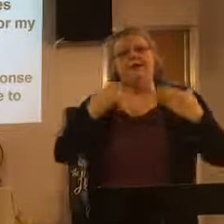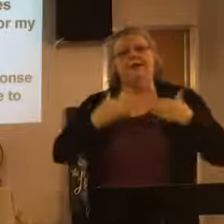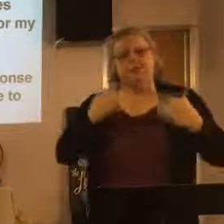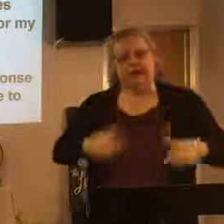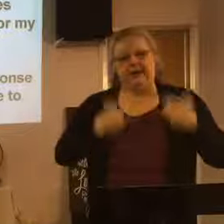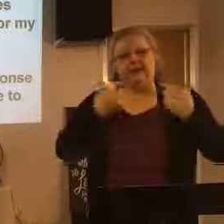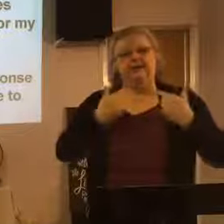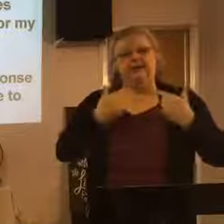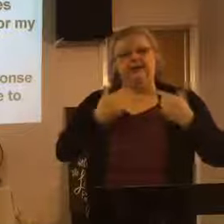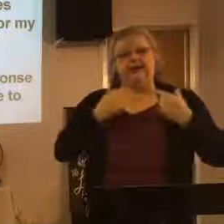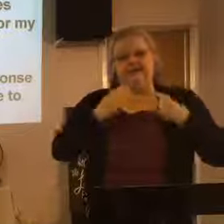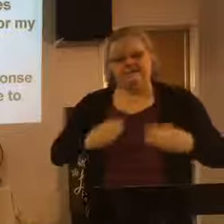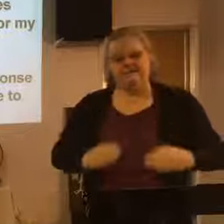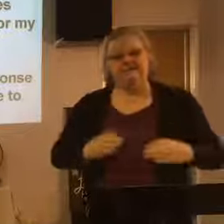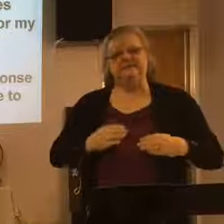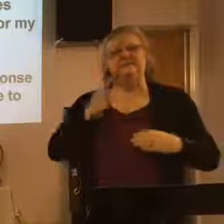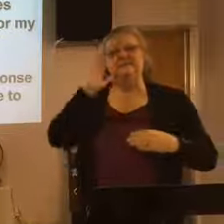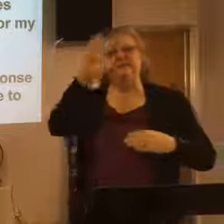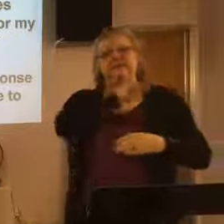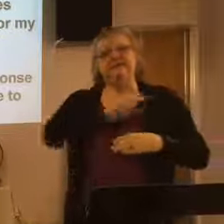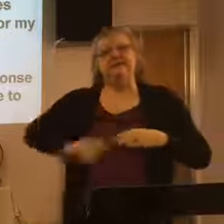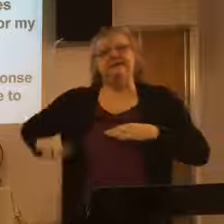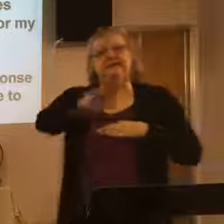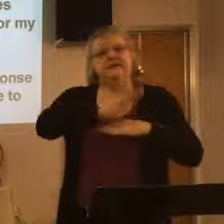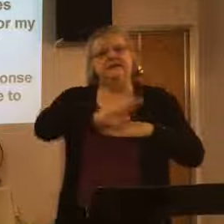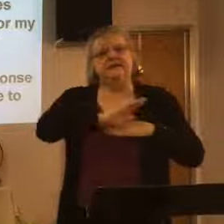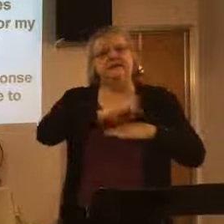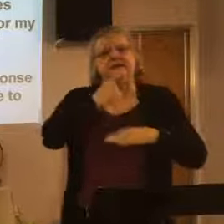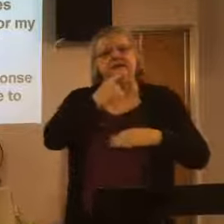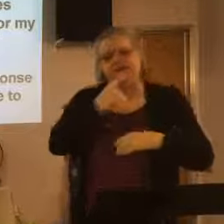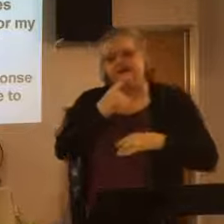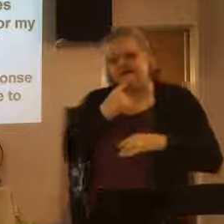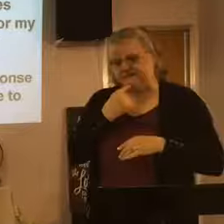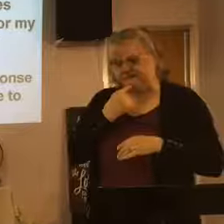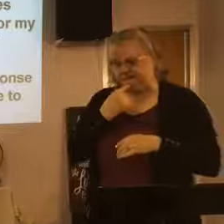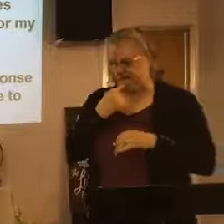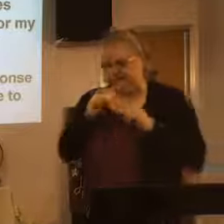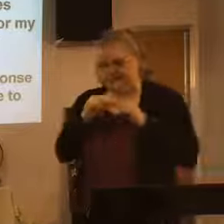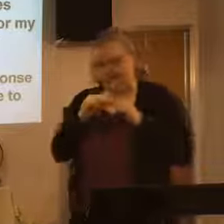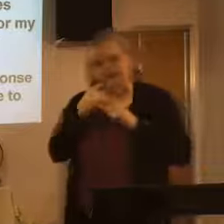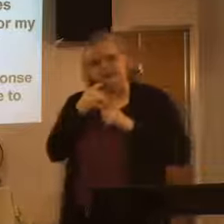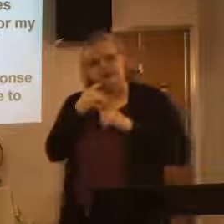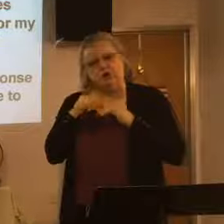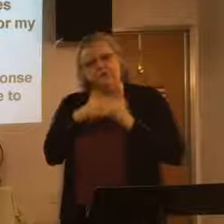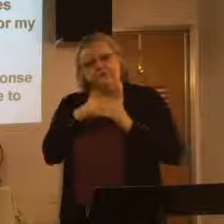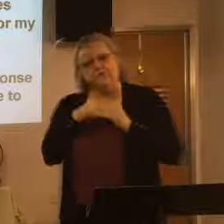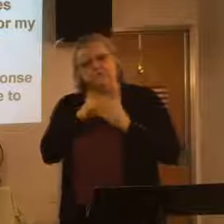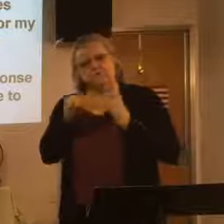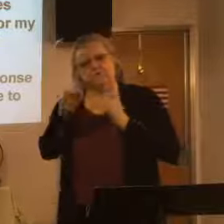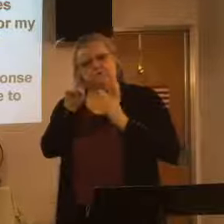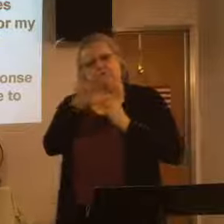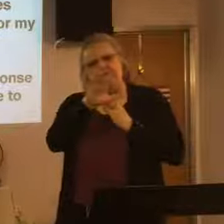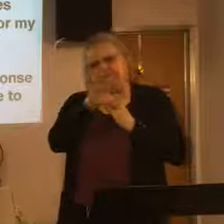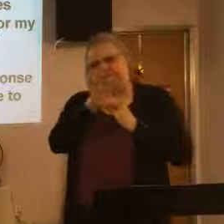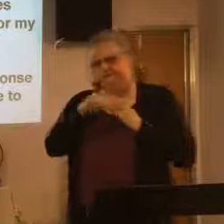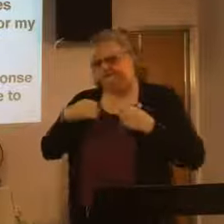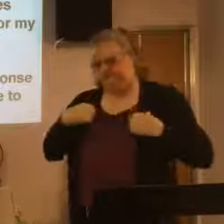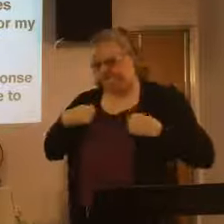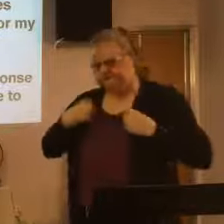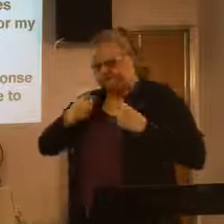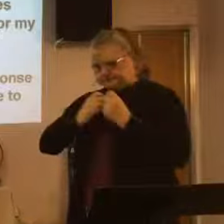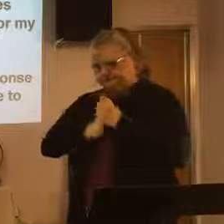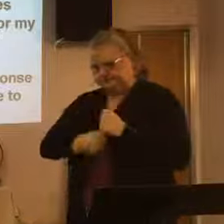living as citizens of the kingdom of God. Look what he said. He goes on then to talk about in verse 25, still